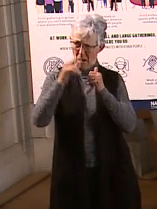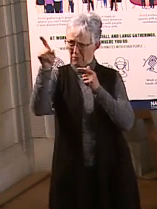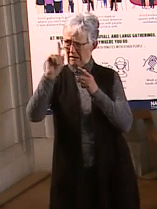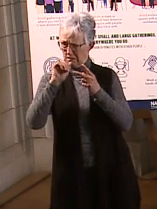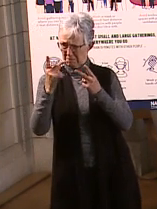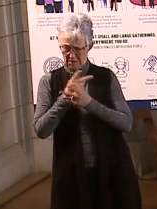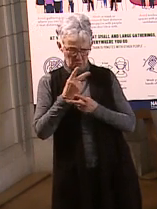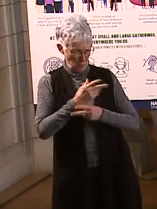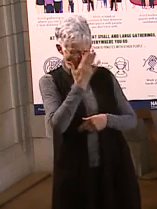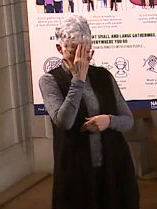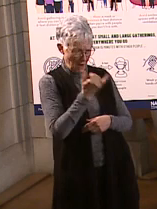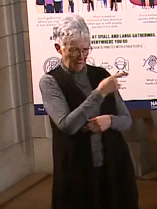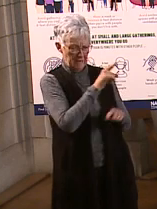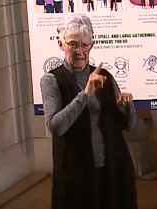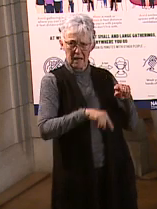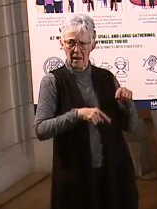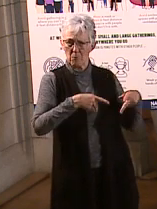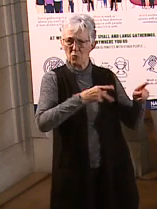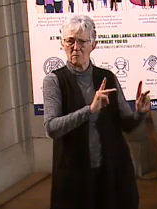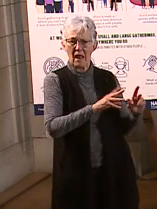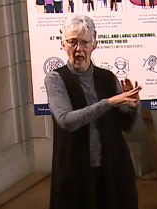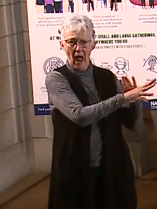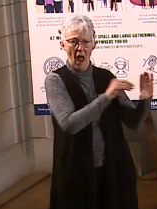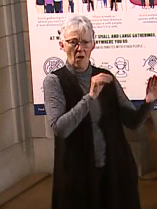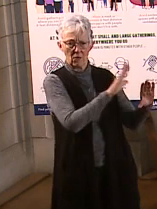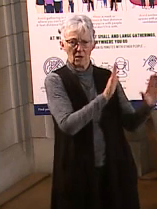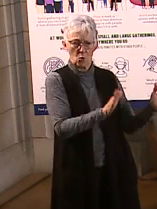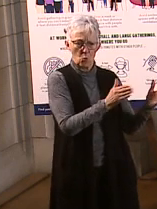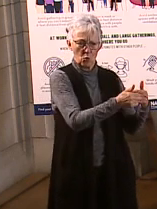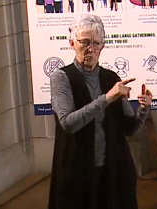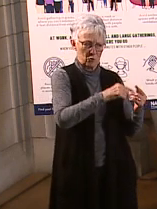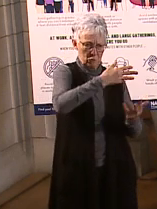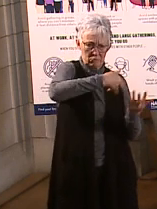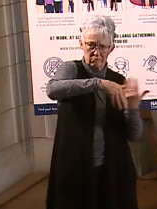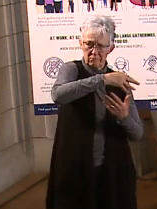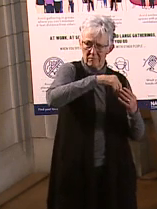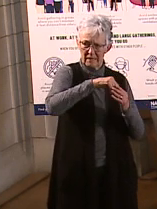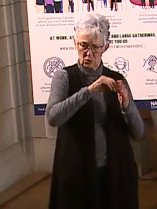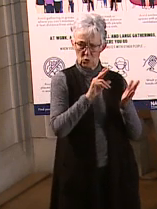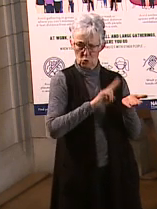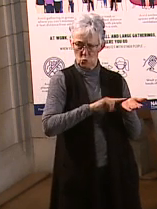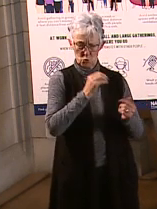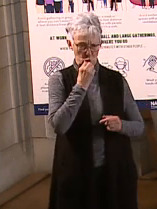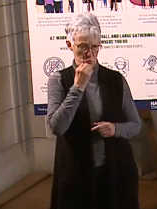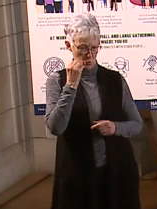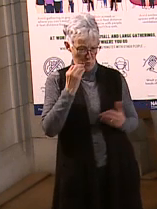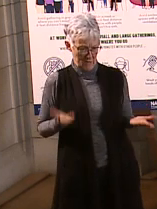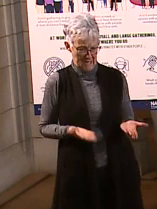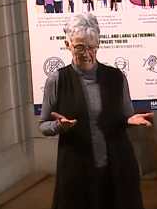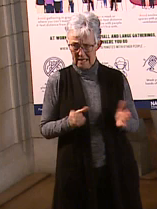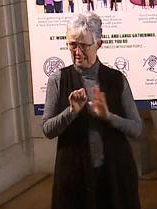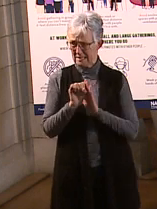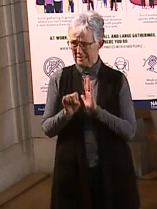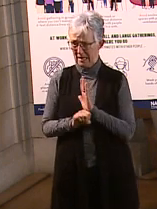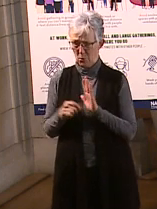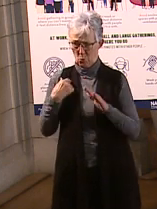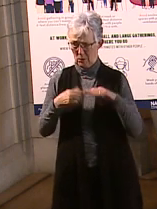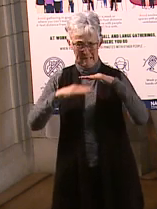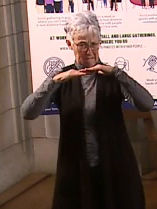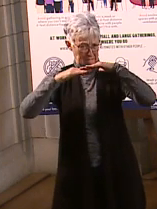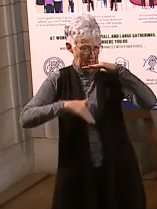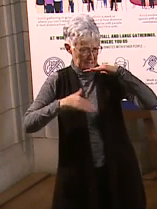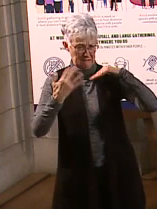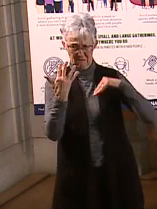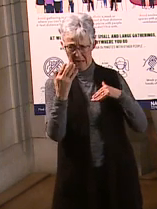And I think they're probably overestimating what our positivity rate is because statewide right now we've been, for the last couple of weeks, under 5%, which means most of